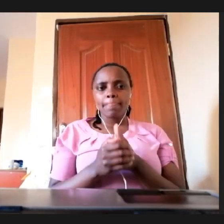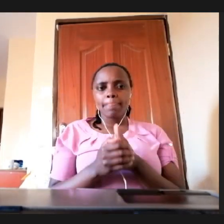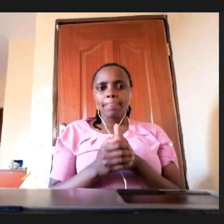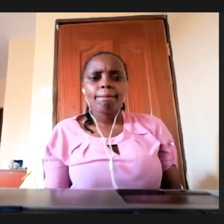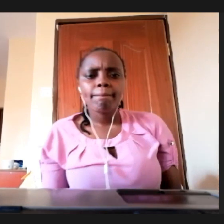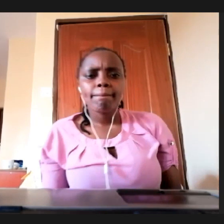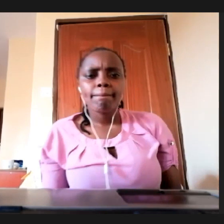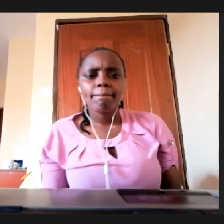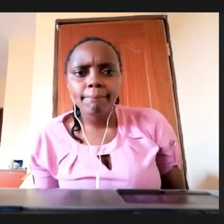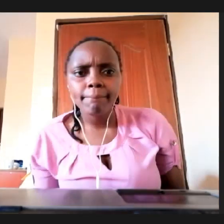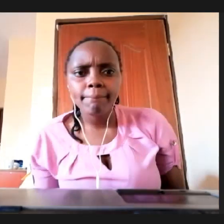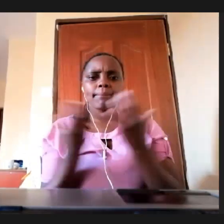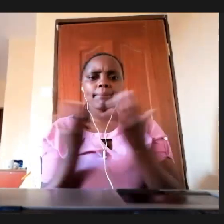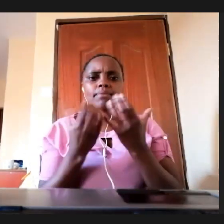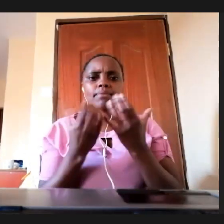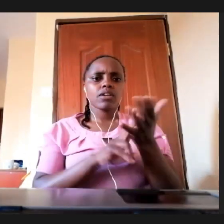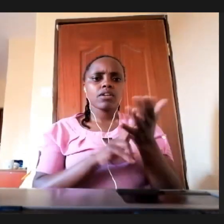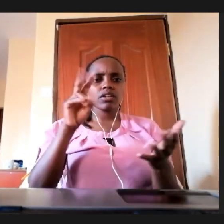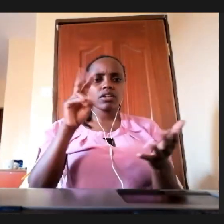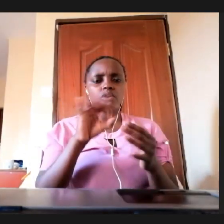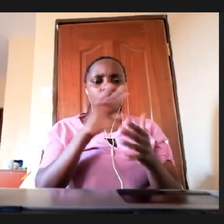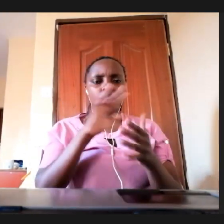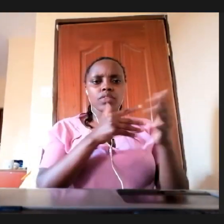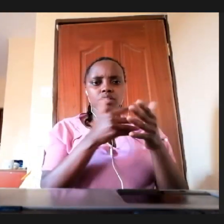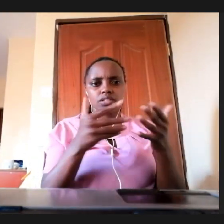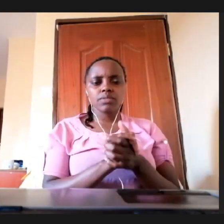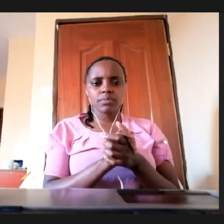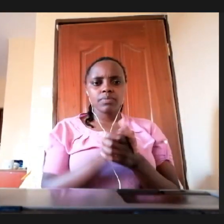universal ratification of the Charter. So